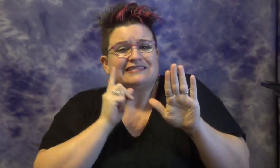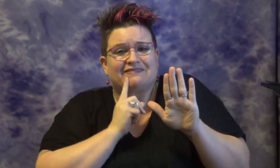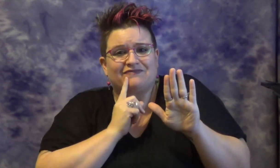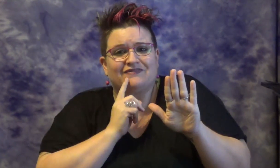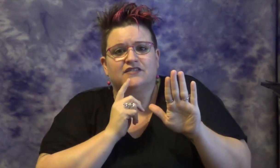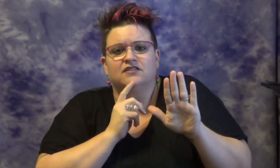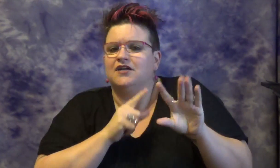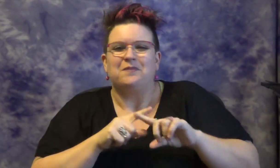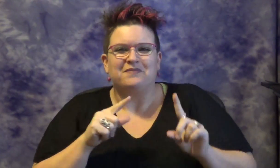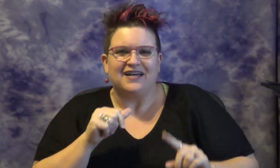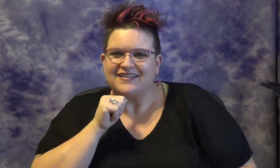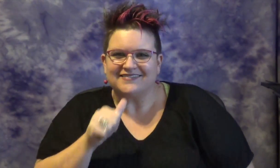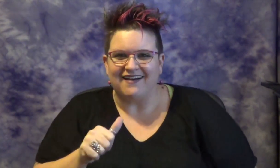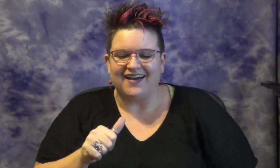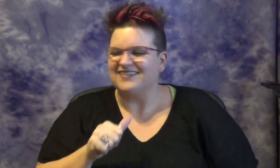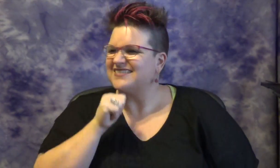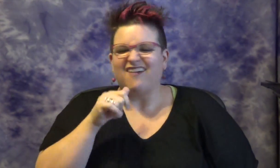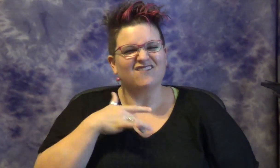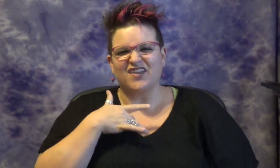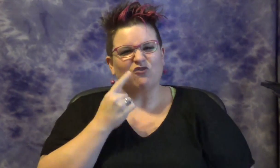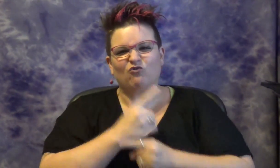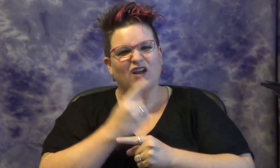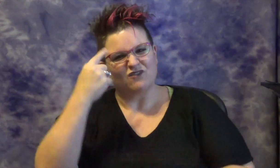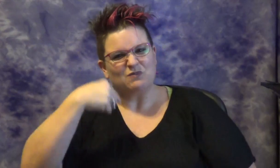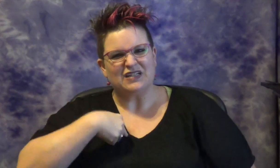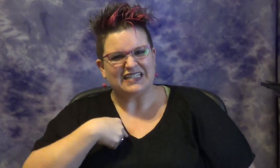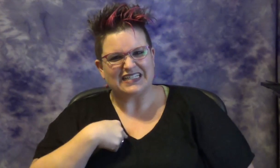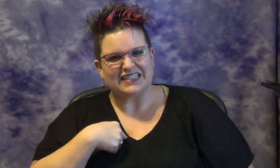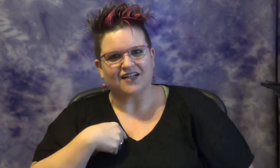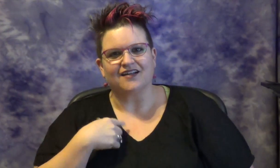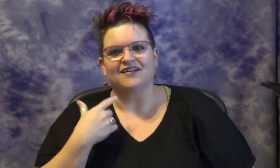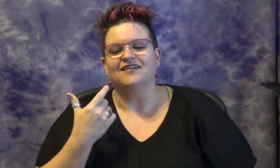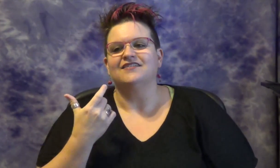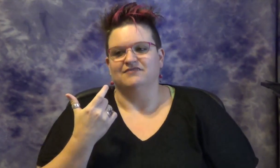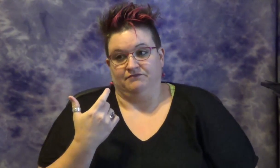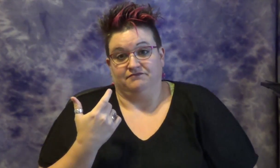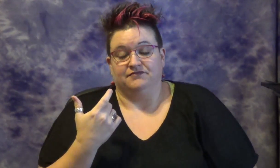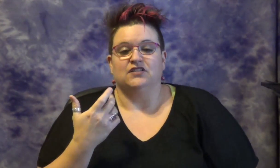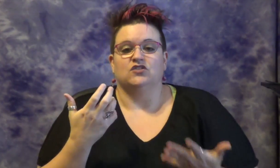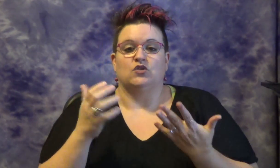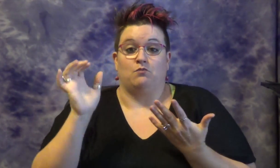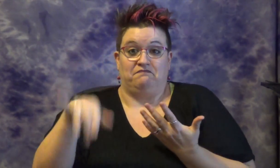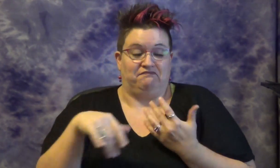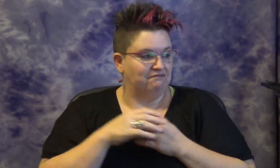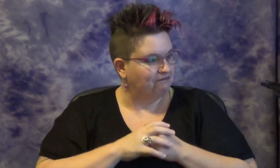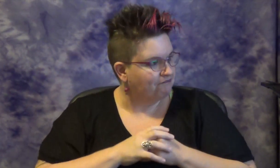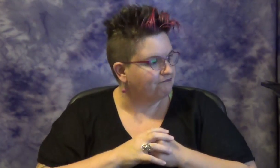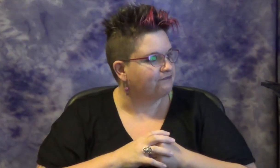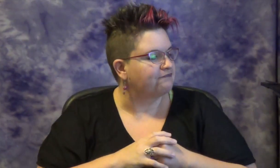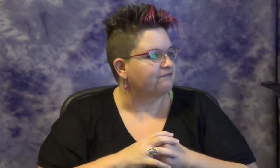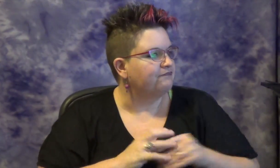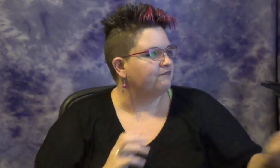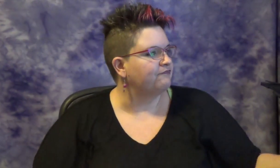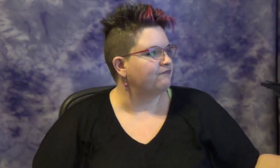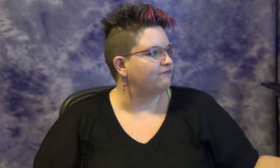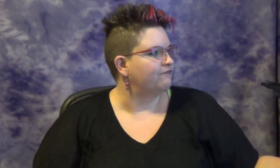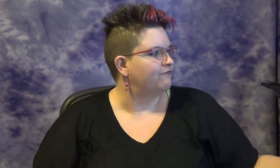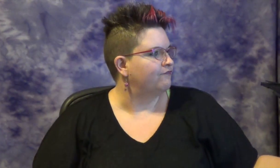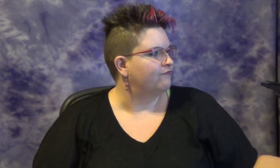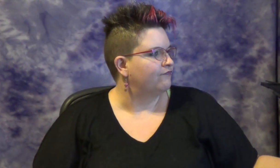I definitely could label myself or identify as a deaf person, but I don't. So that's me.